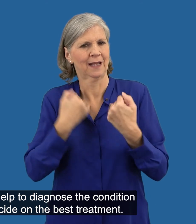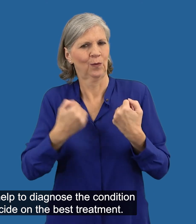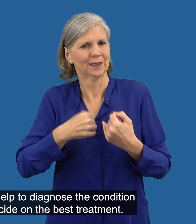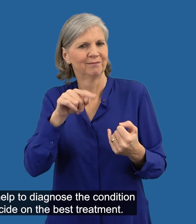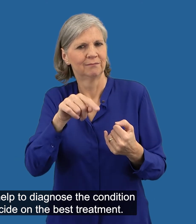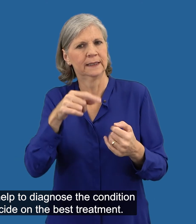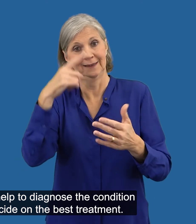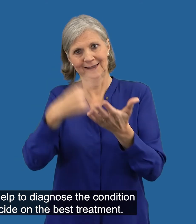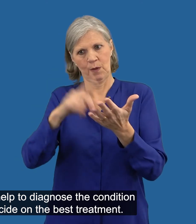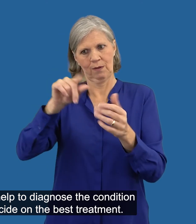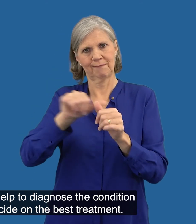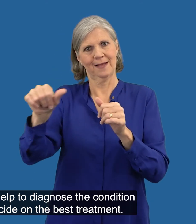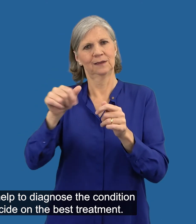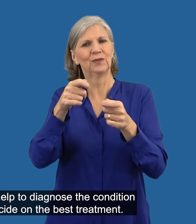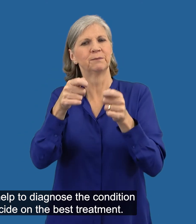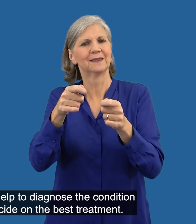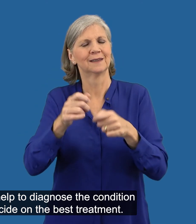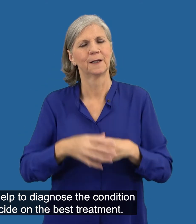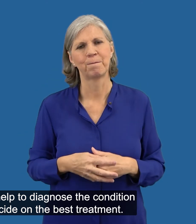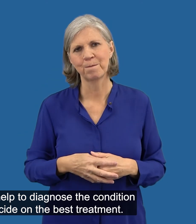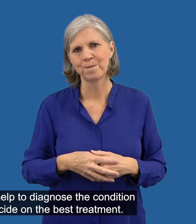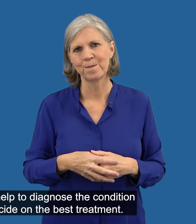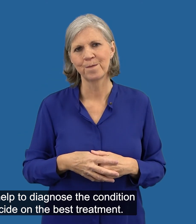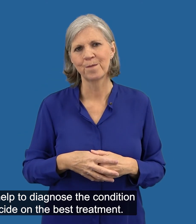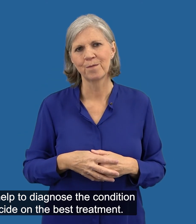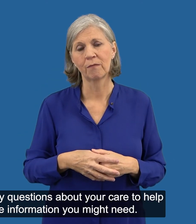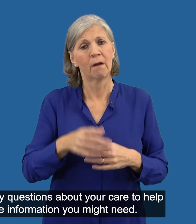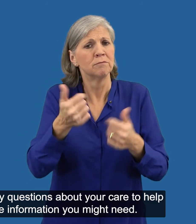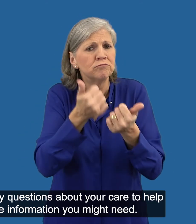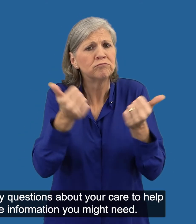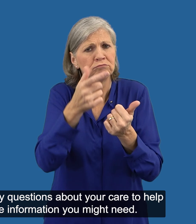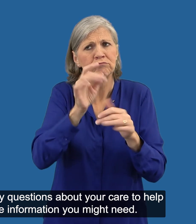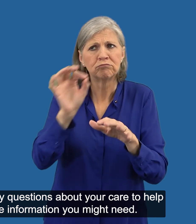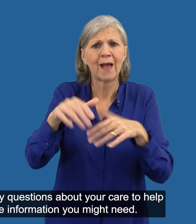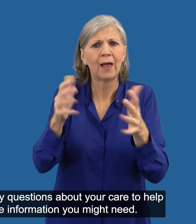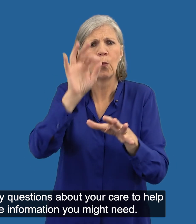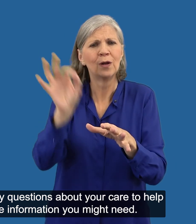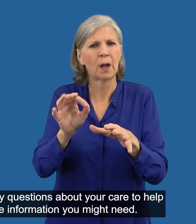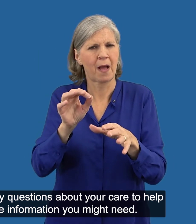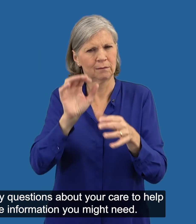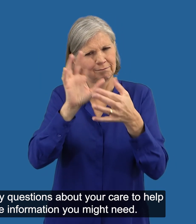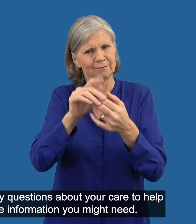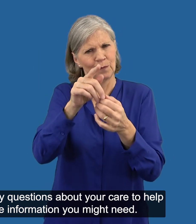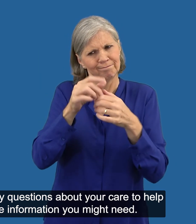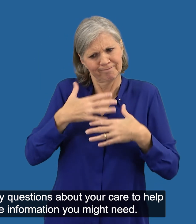This will help to diagnose the condition and decide on the best treatment. It's